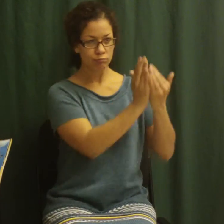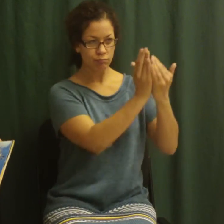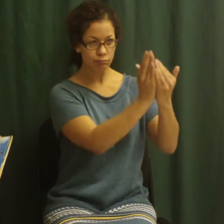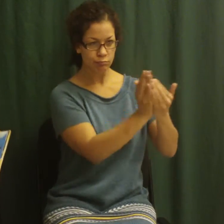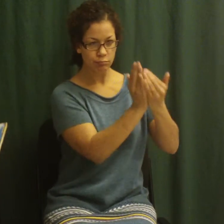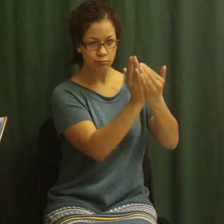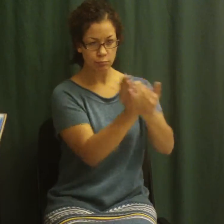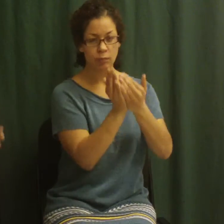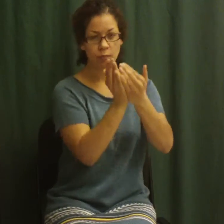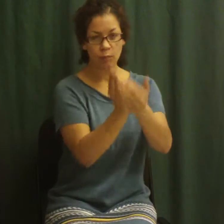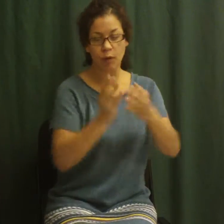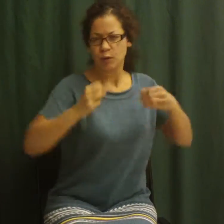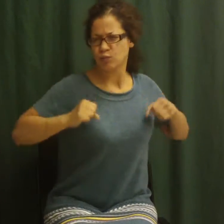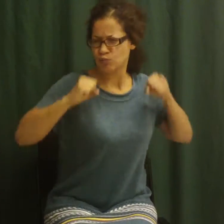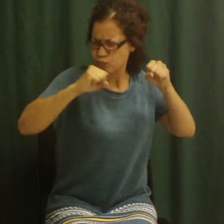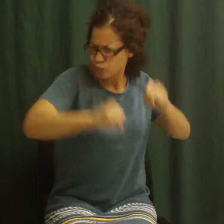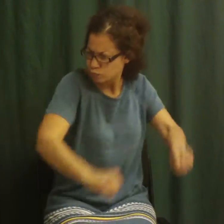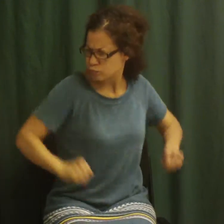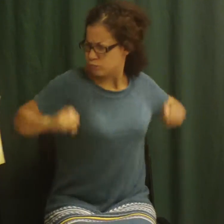to shore.